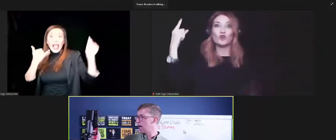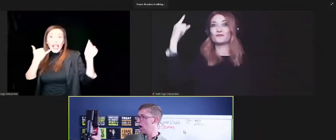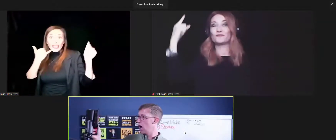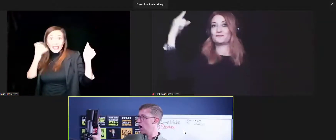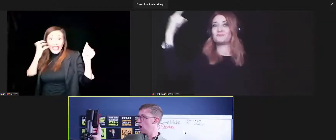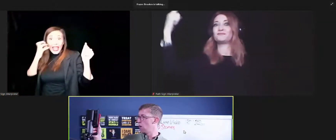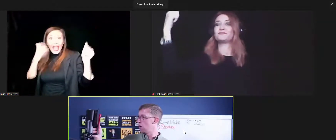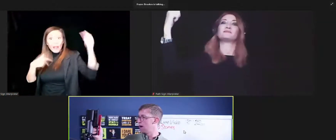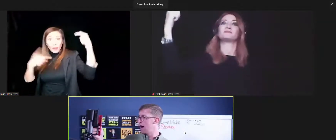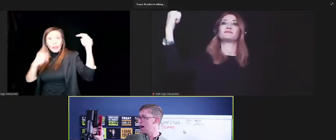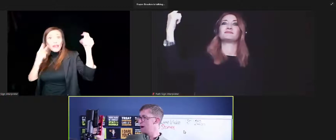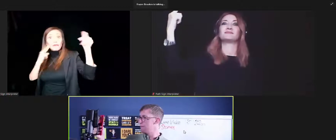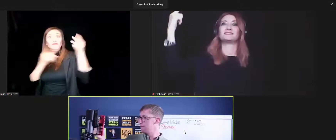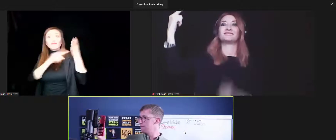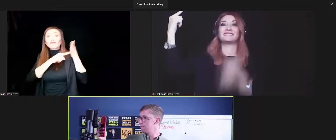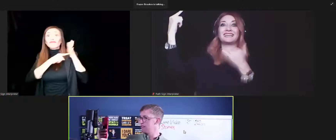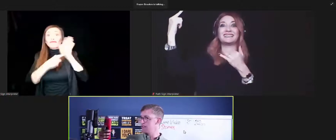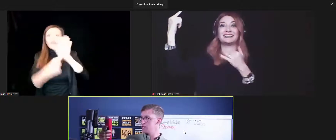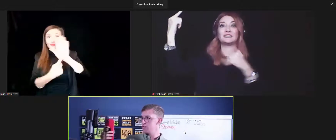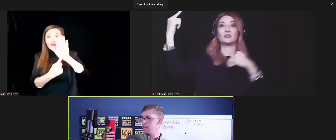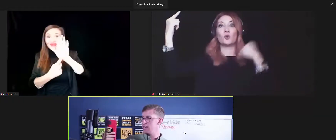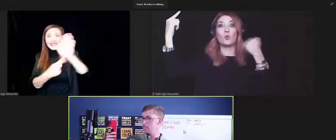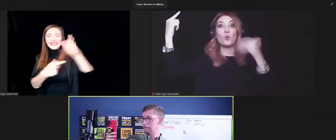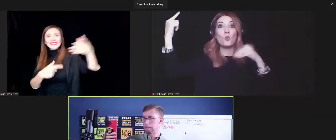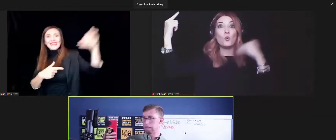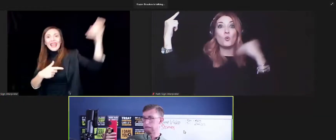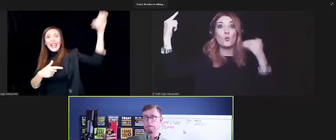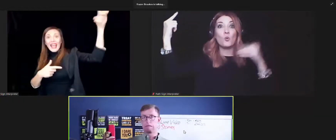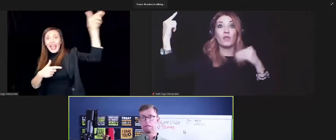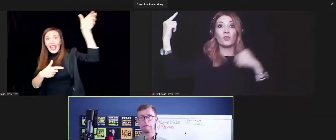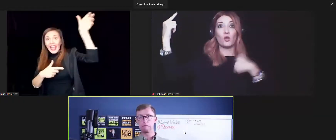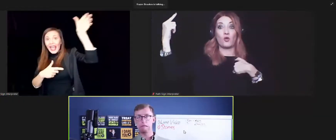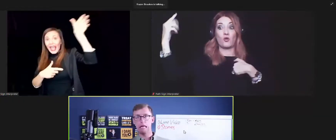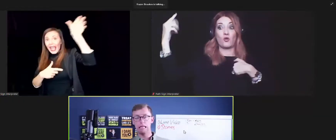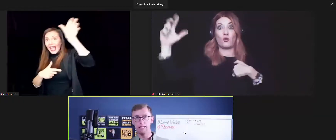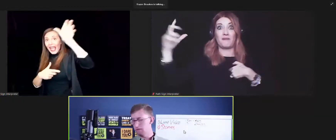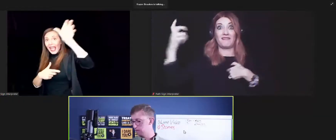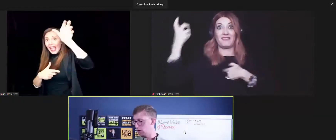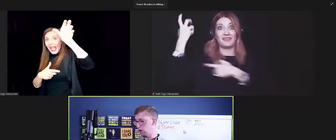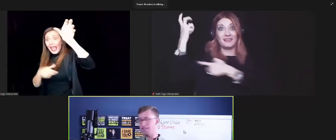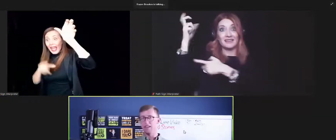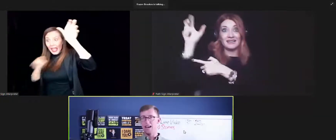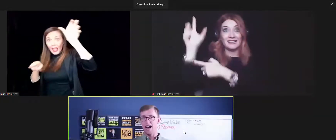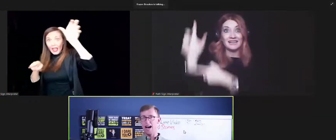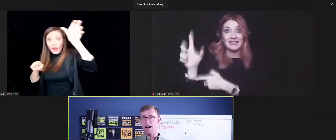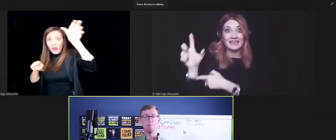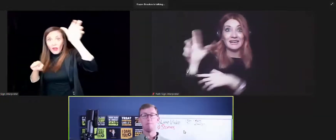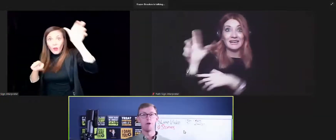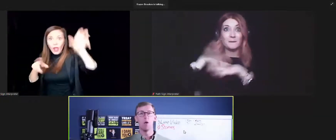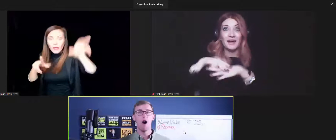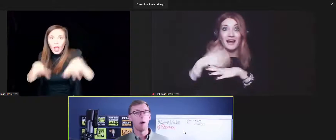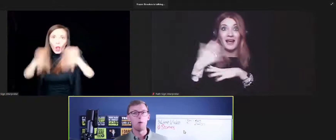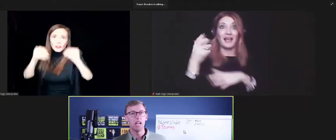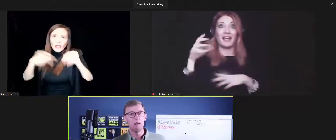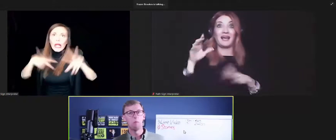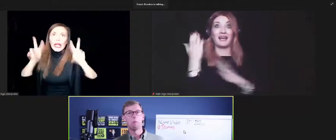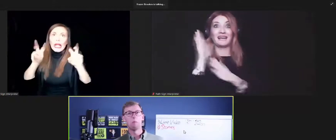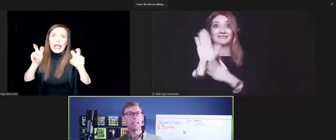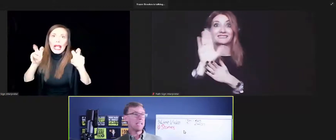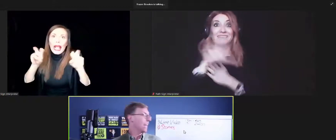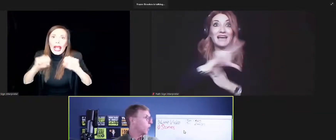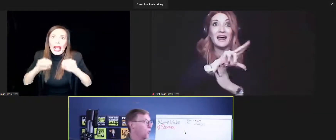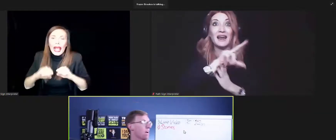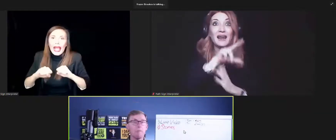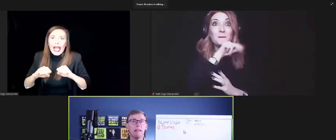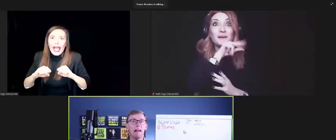like, oh, this is slightly awkward. But you know what? I posted it. And